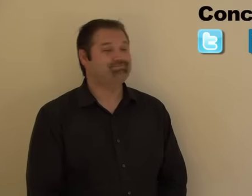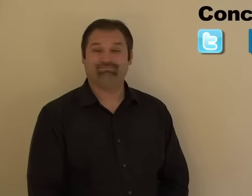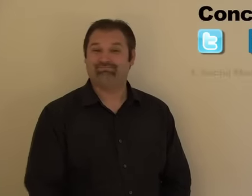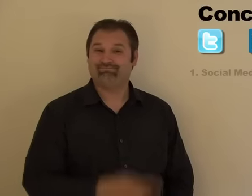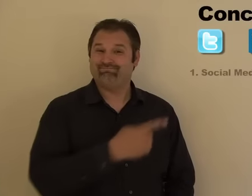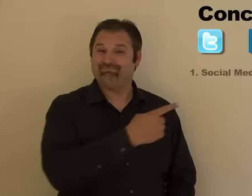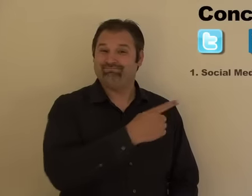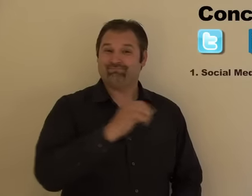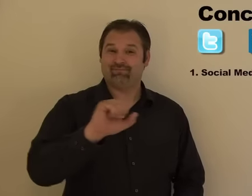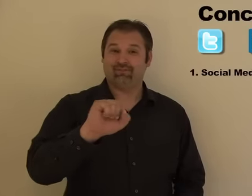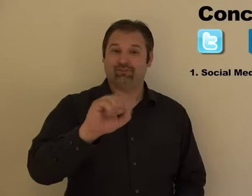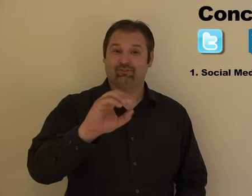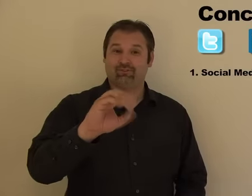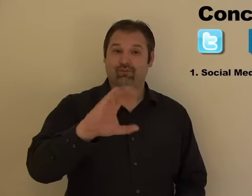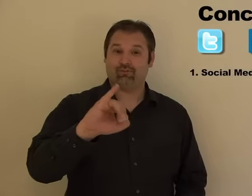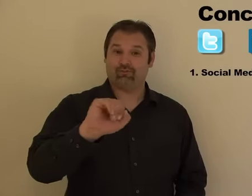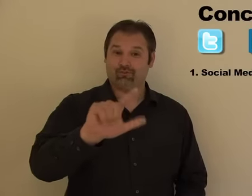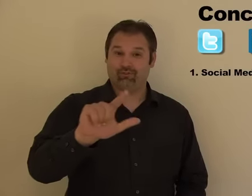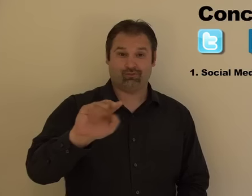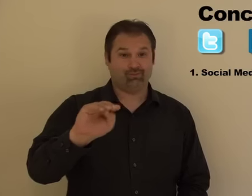Social media is very popular.